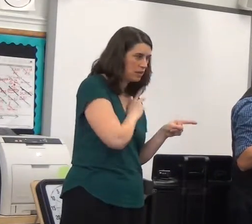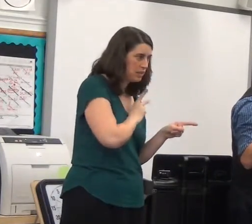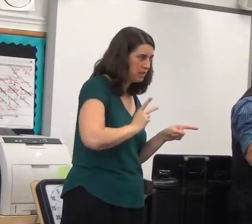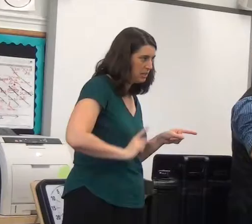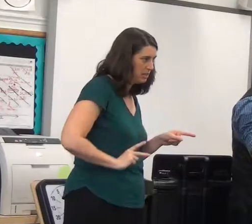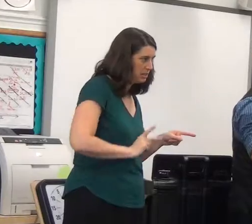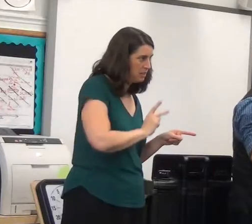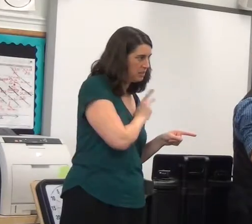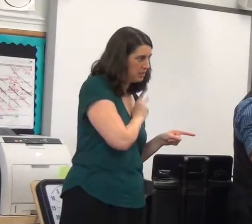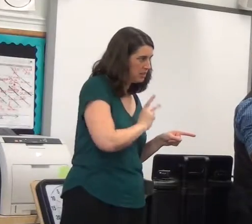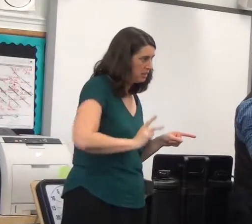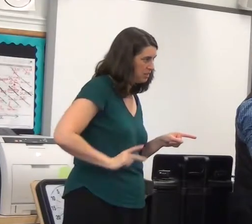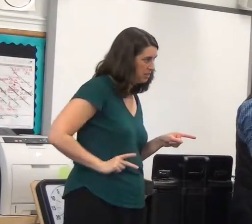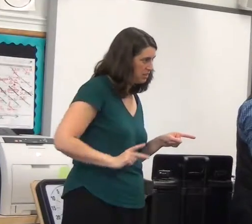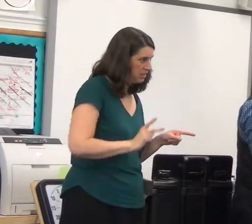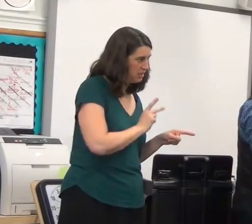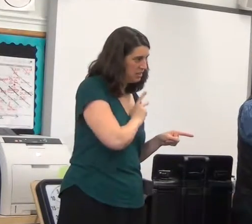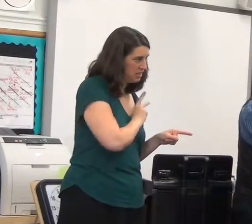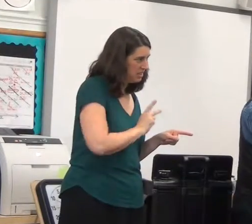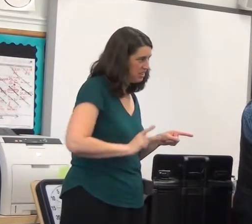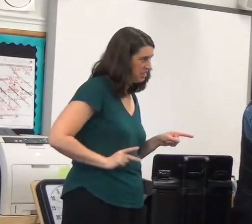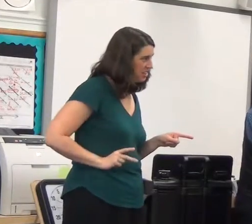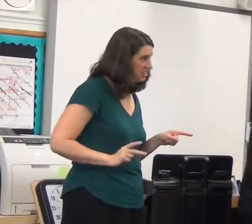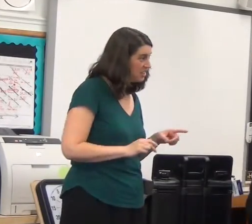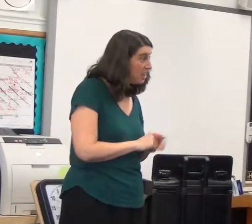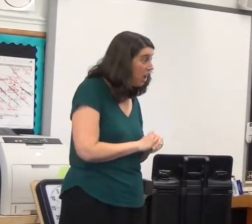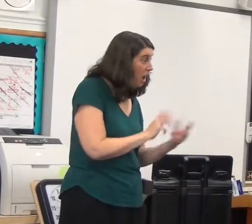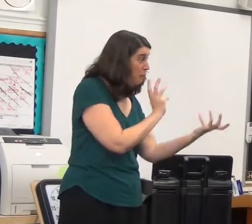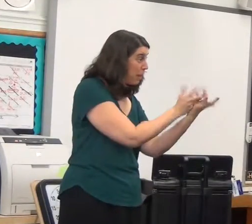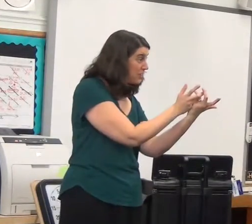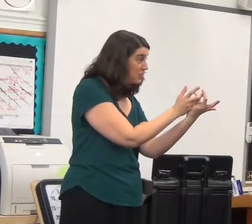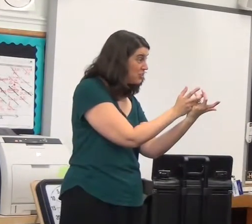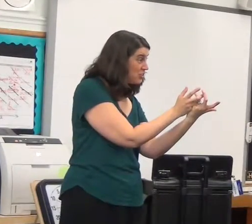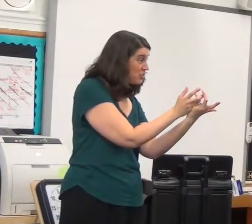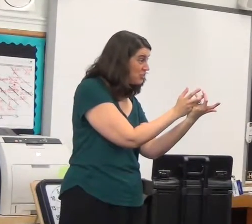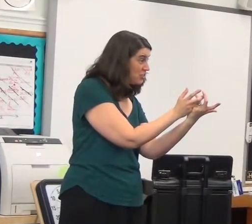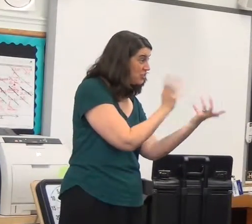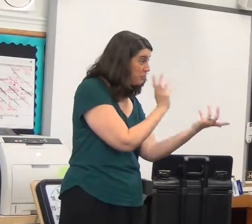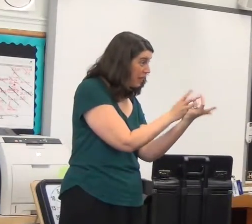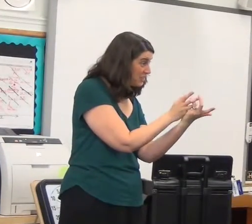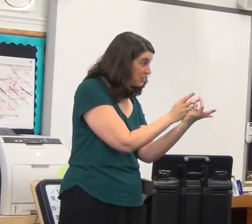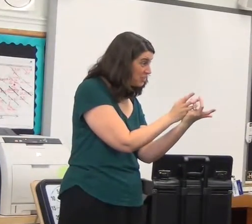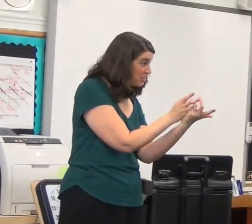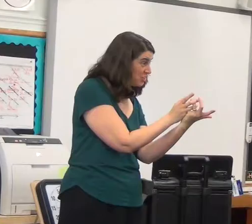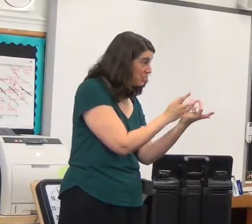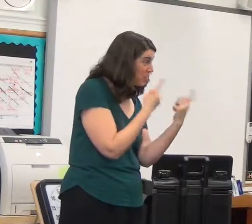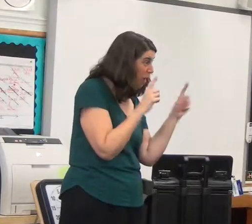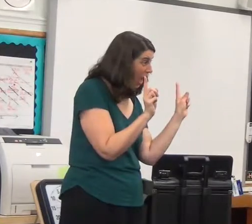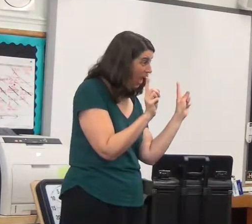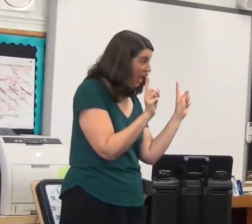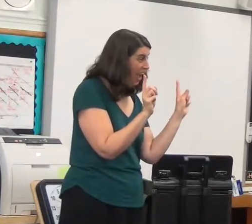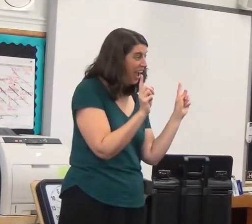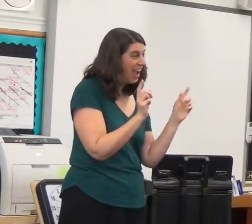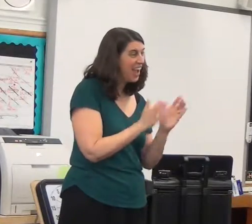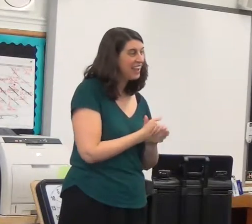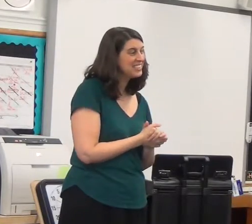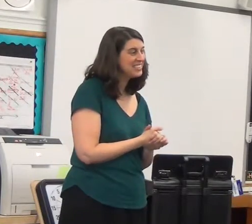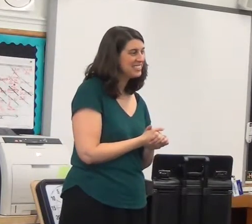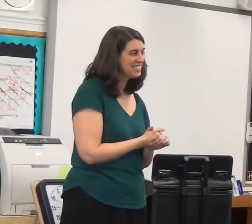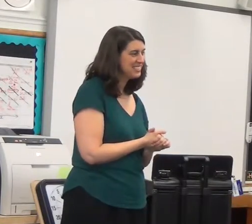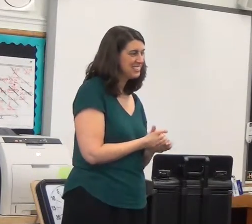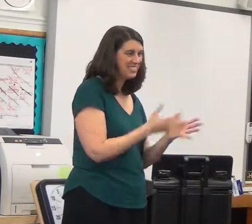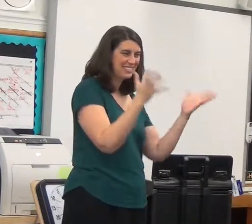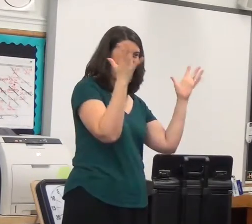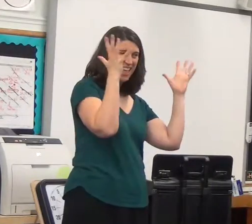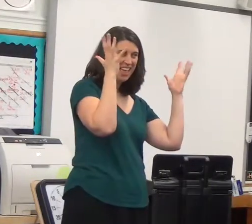King of Hearts? That was your card? That was yours? High five. Give